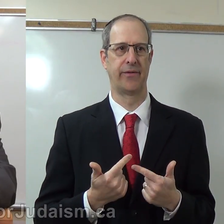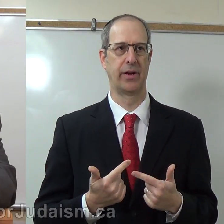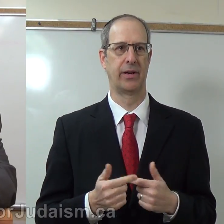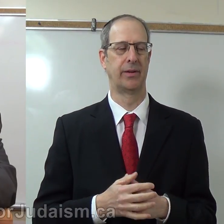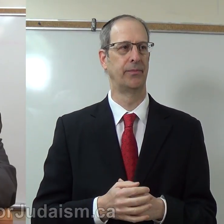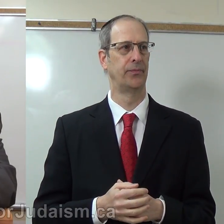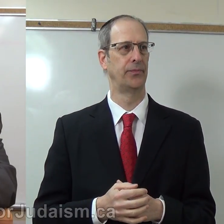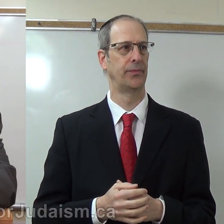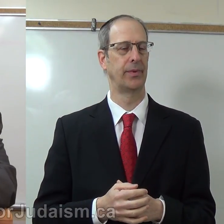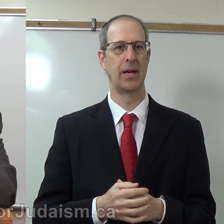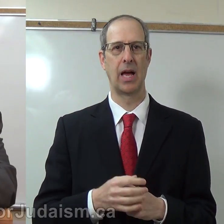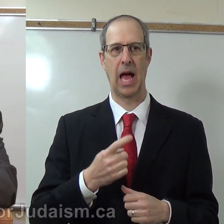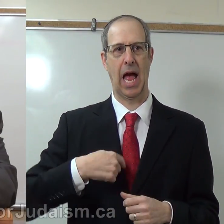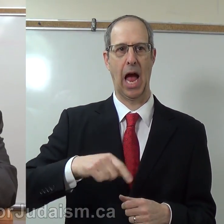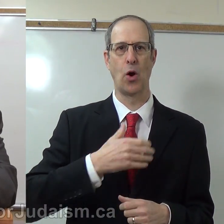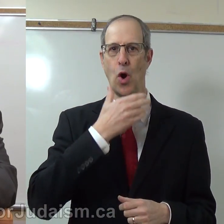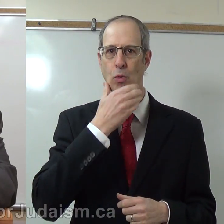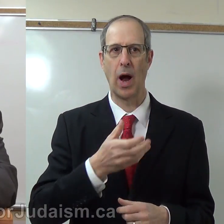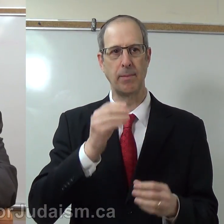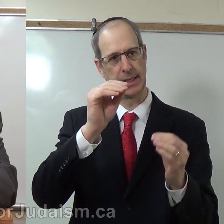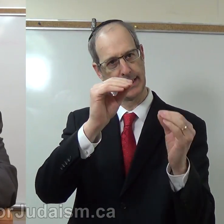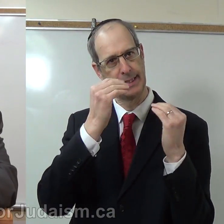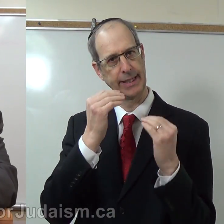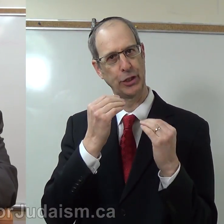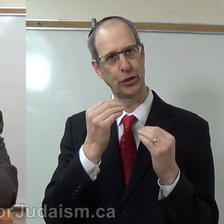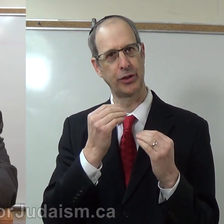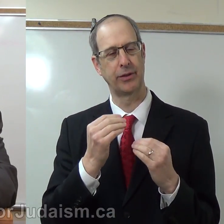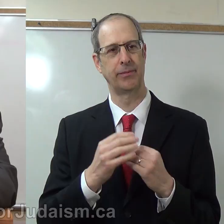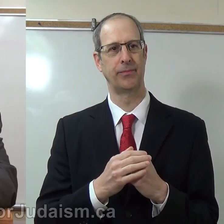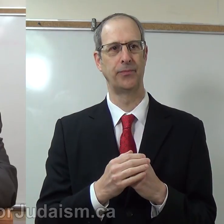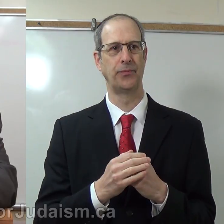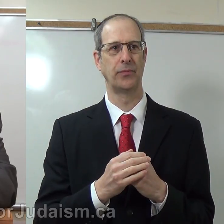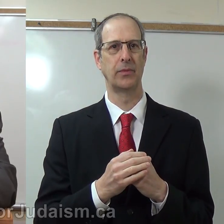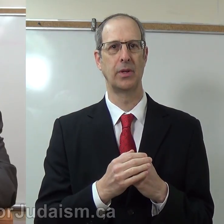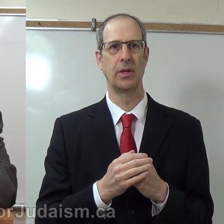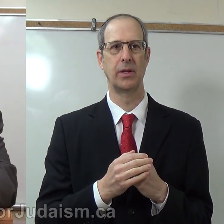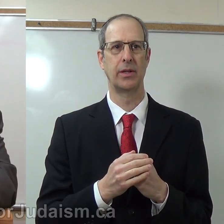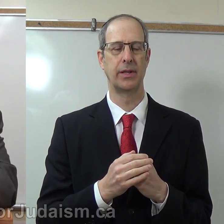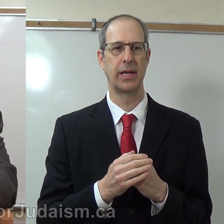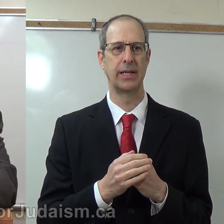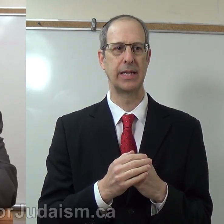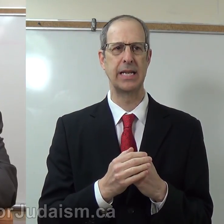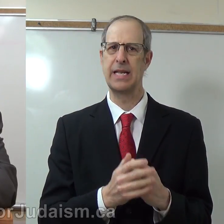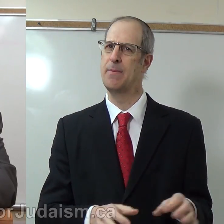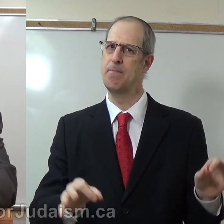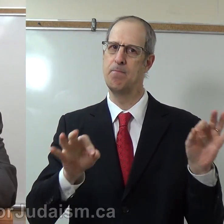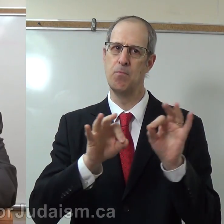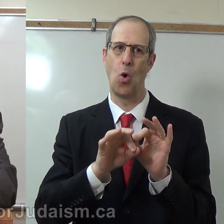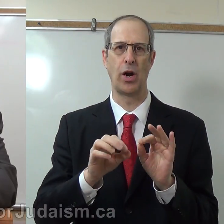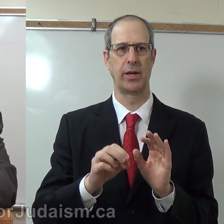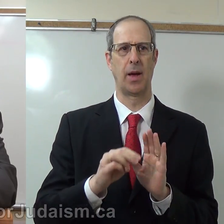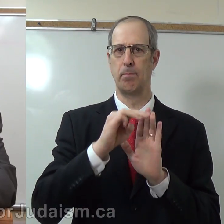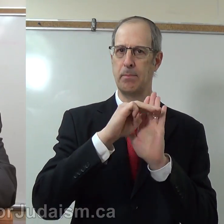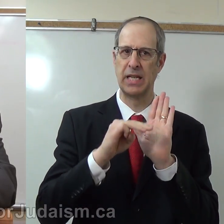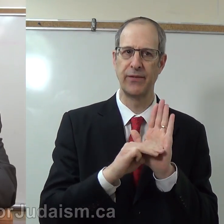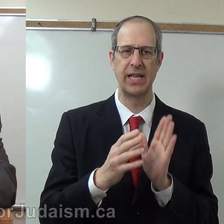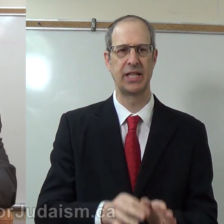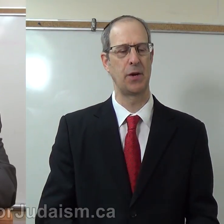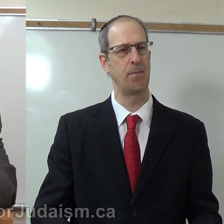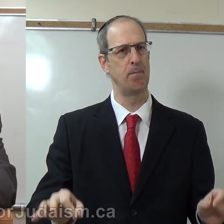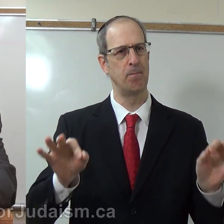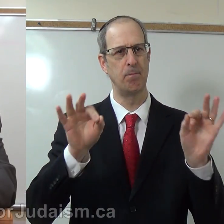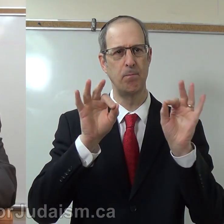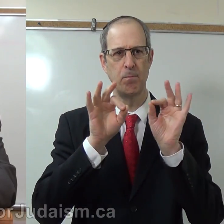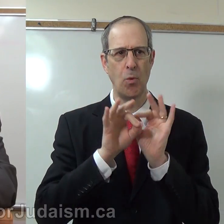Our sages teach us, our rabbis teach, that it's a great mitzvah, it's an important